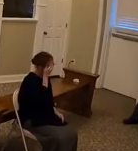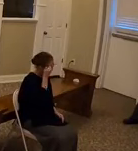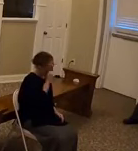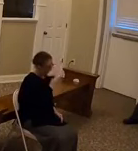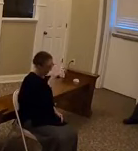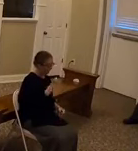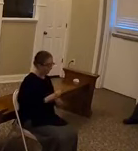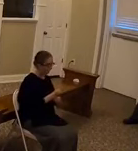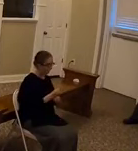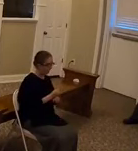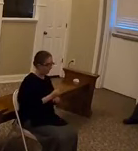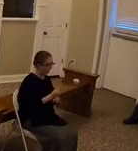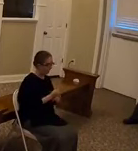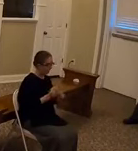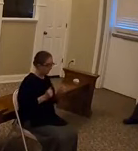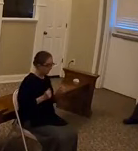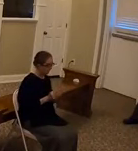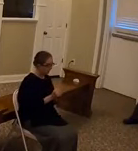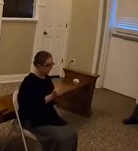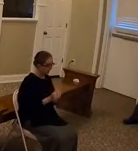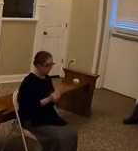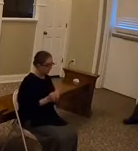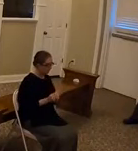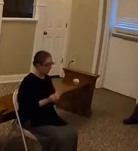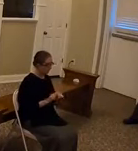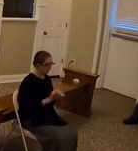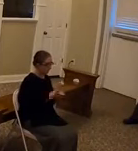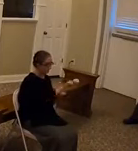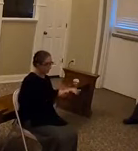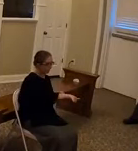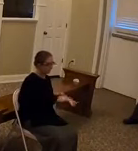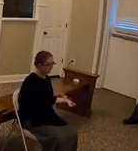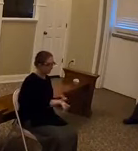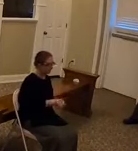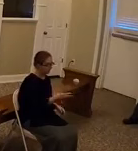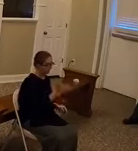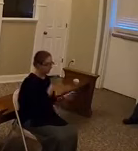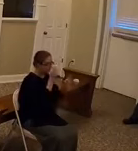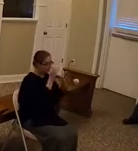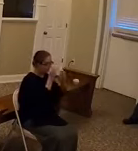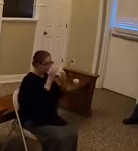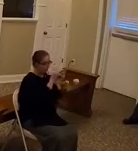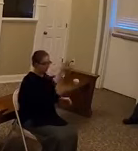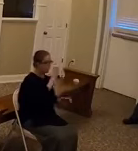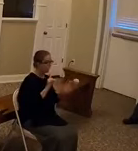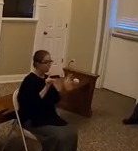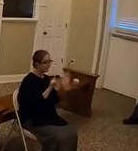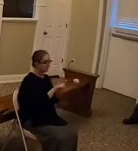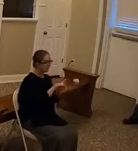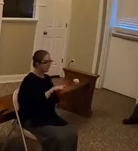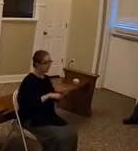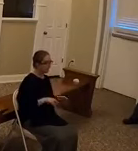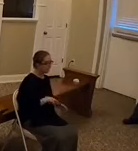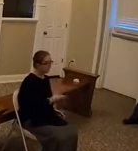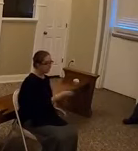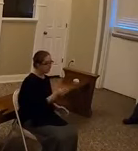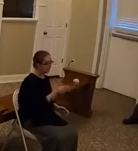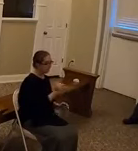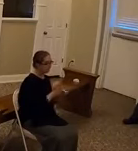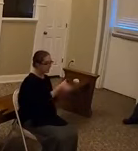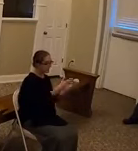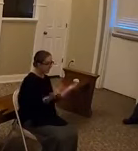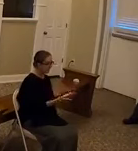Him. We never make the connection and we are left behind. Amen. When the trumpet of God sounds and you're left